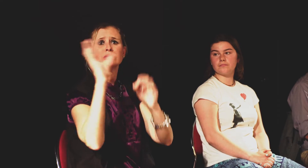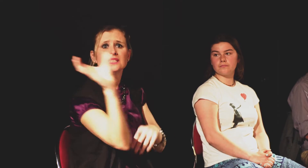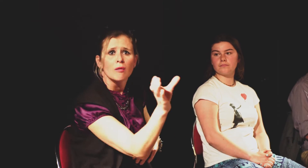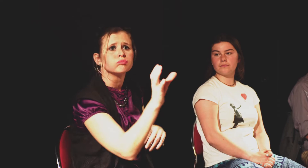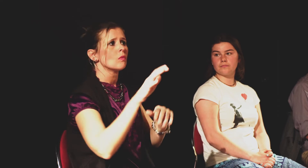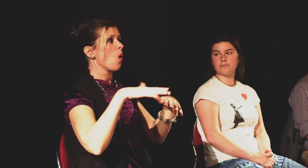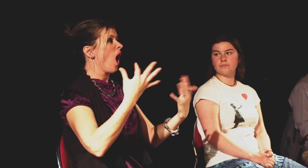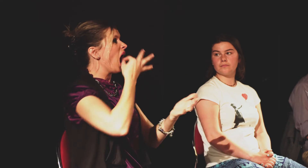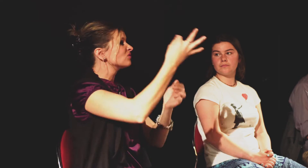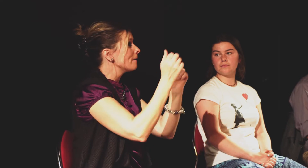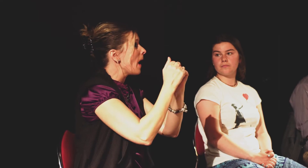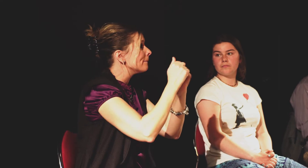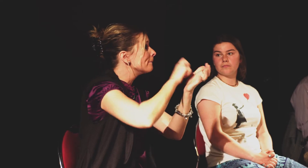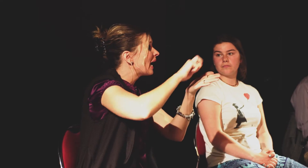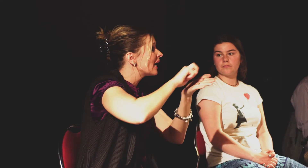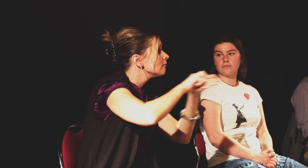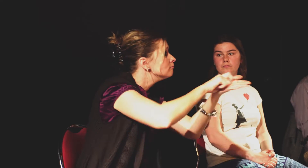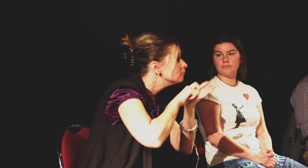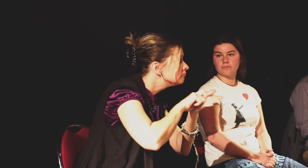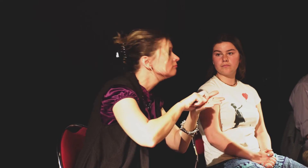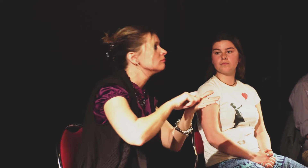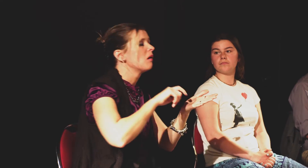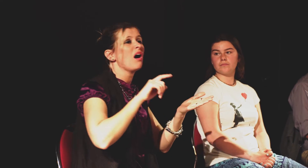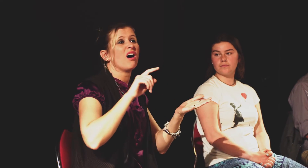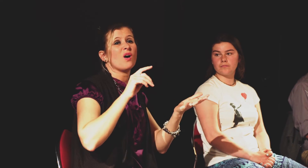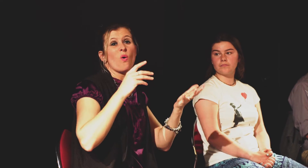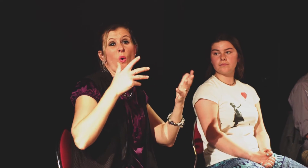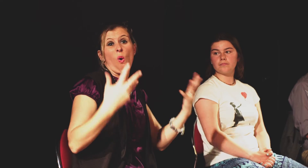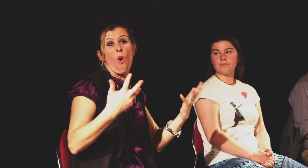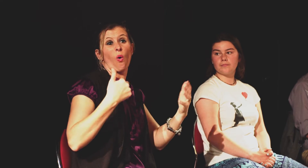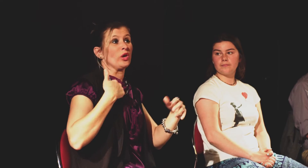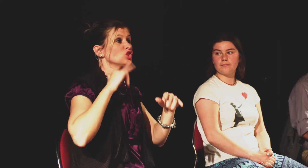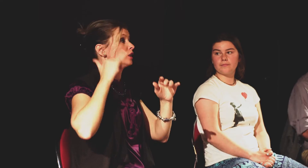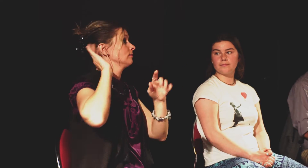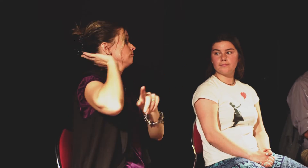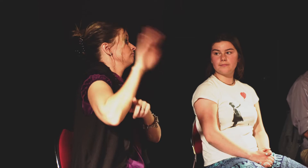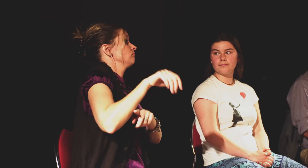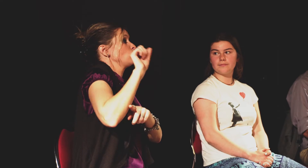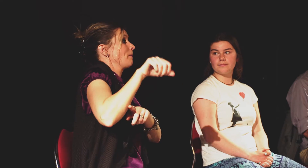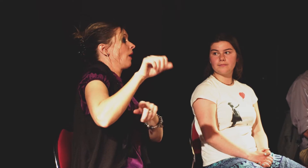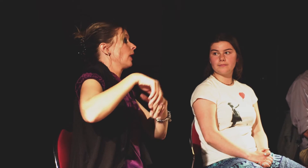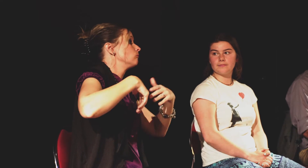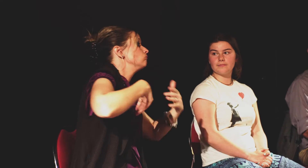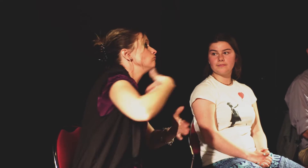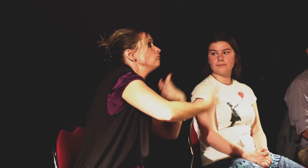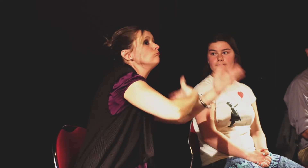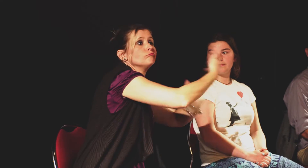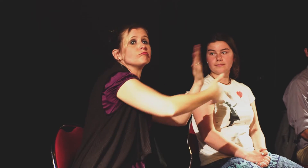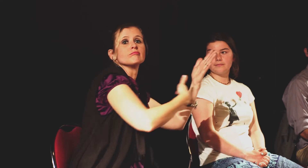will in turn say, captions, you know, what about sign language interpreters, or let's communicate this via pen